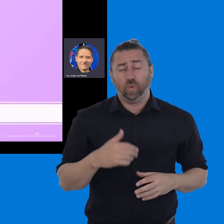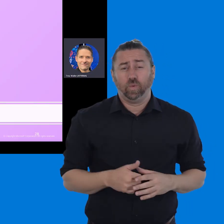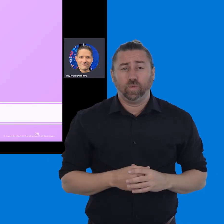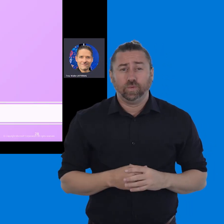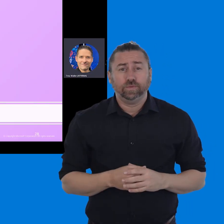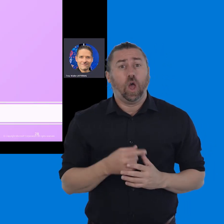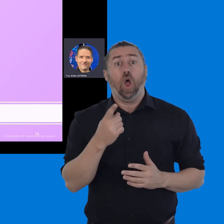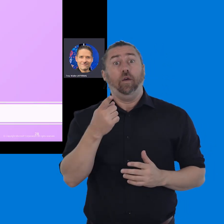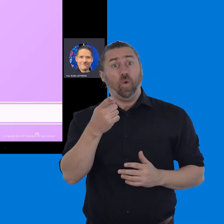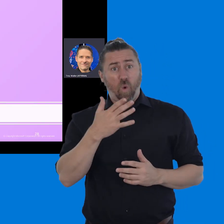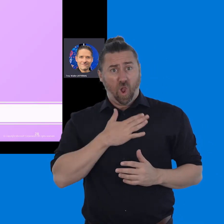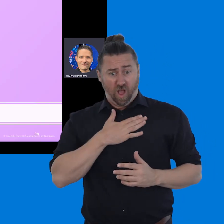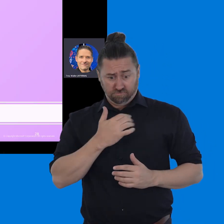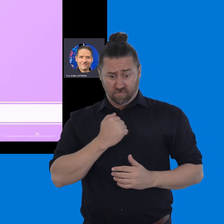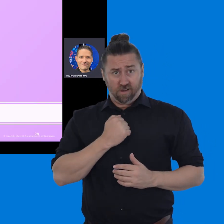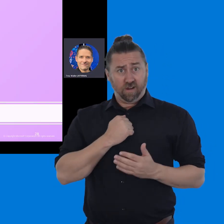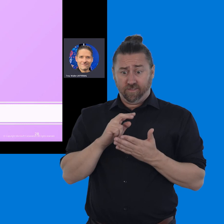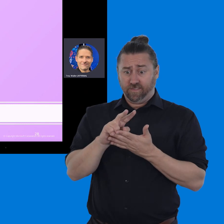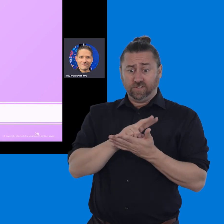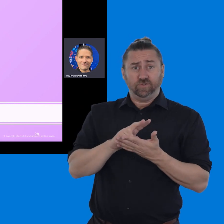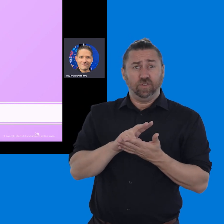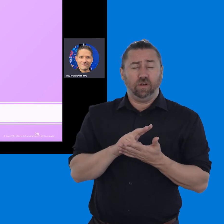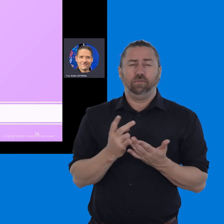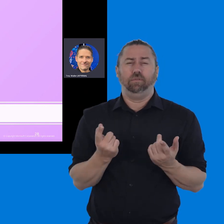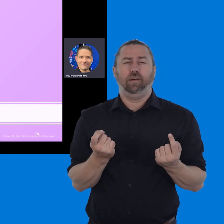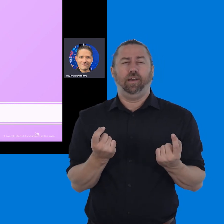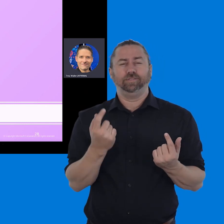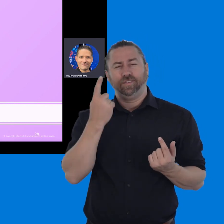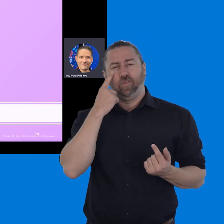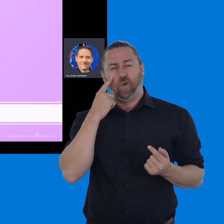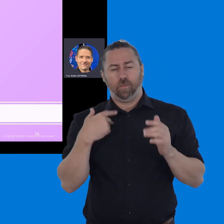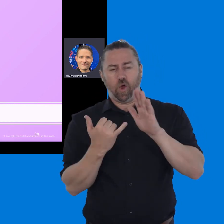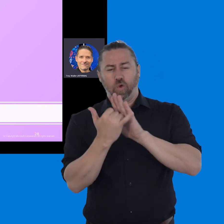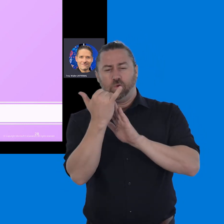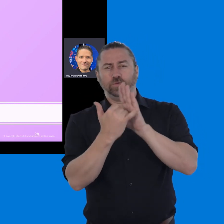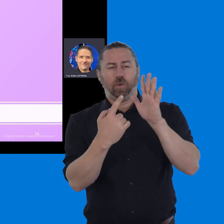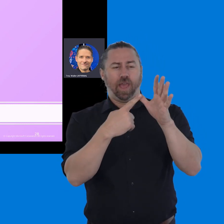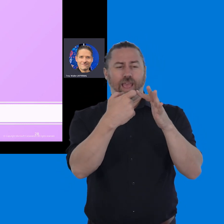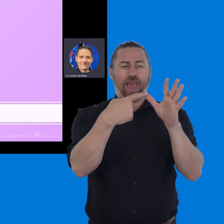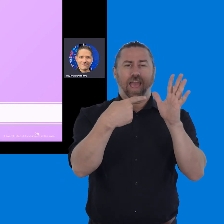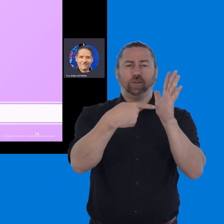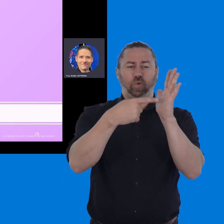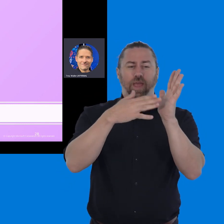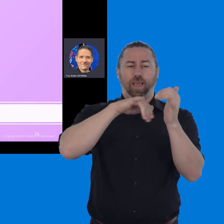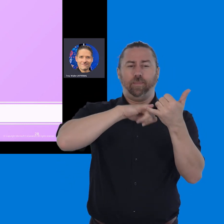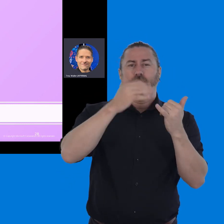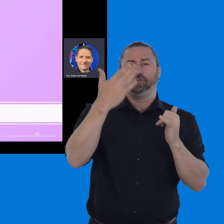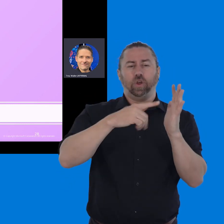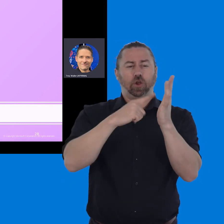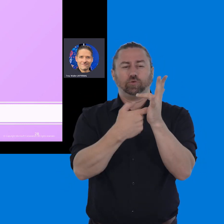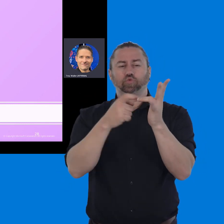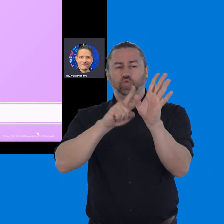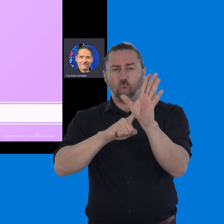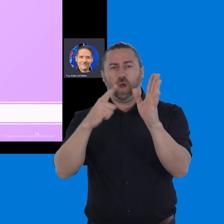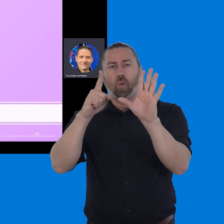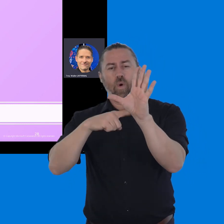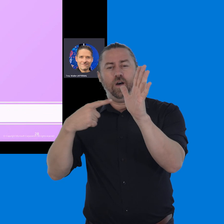there. If you want to get my videos, please jump into my YouTube page,